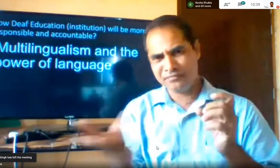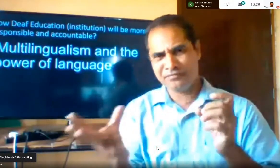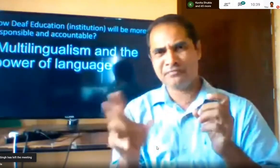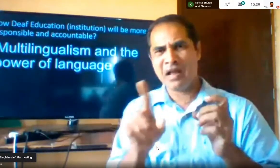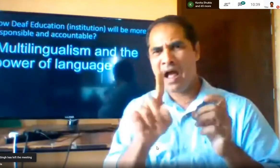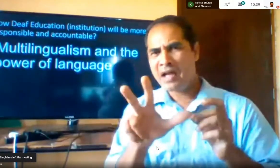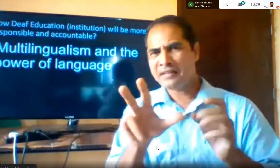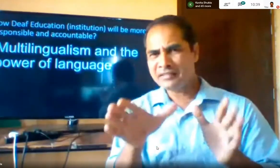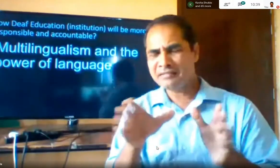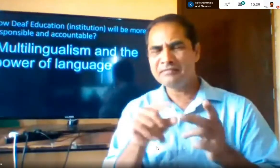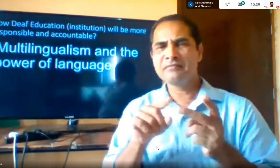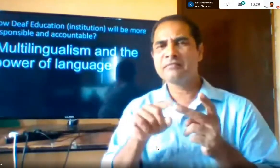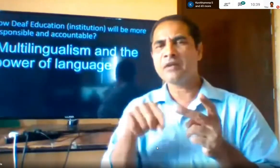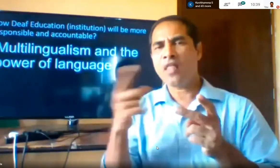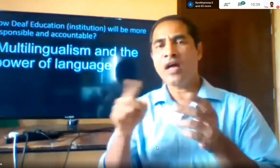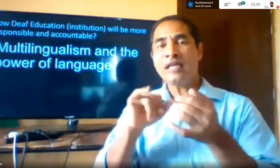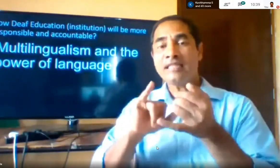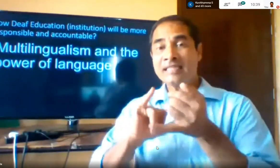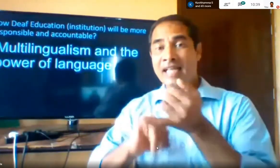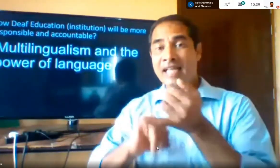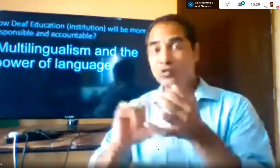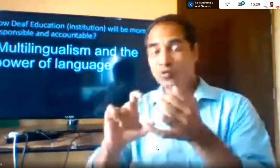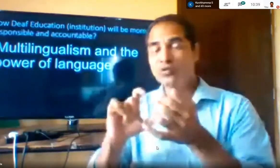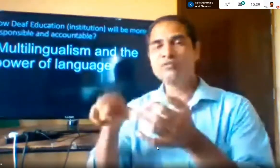The official language and all other language.